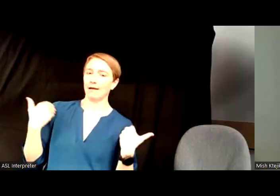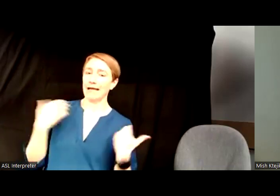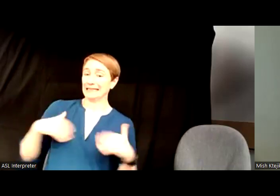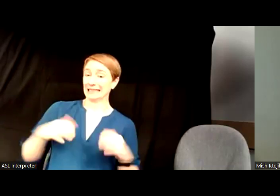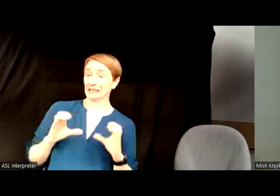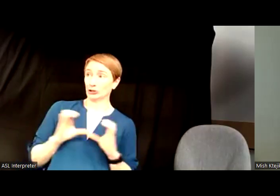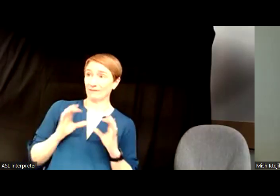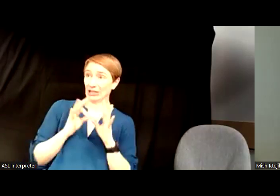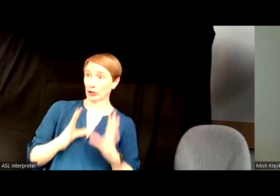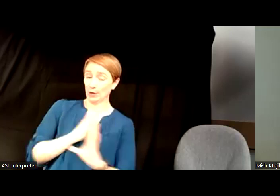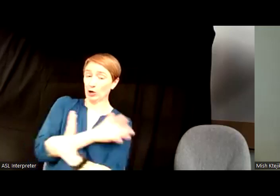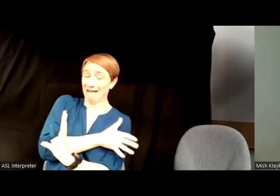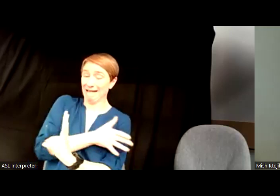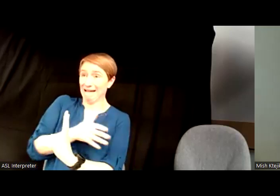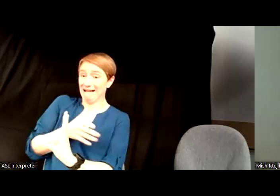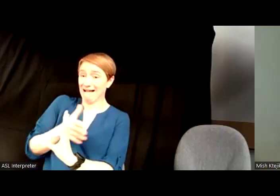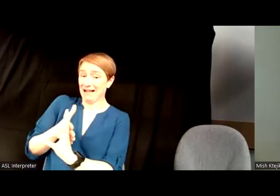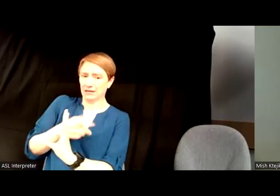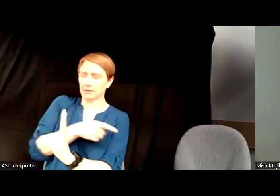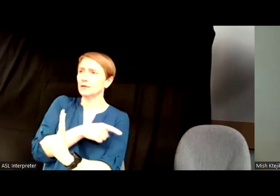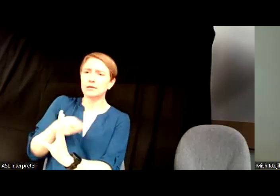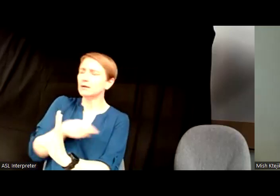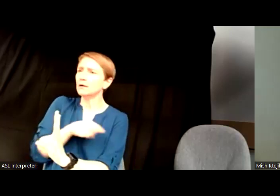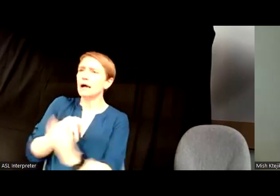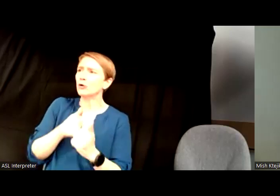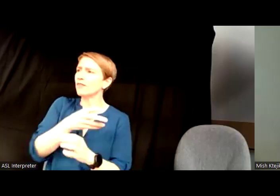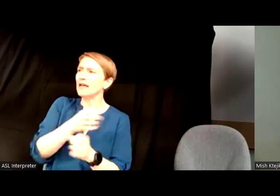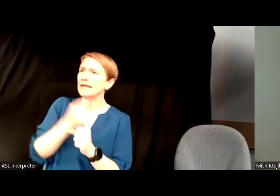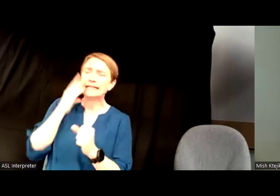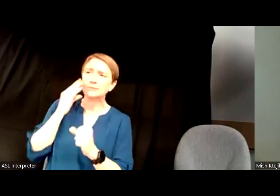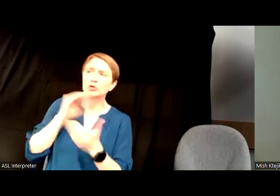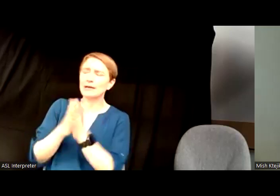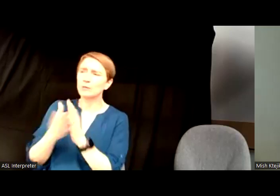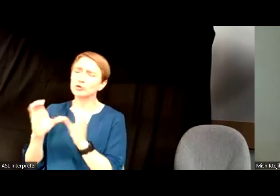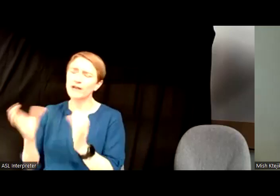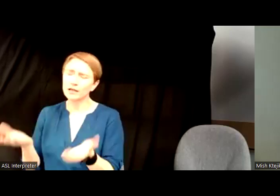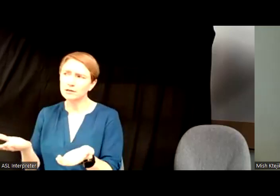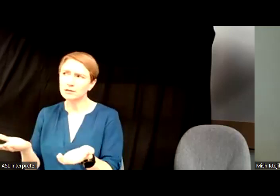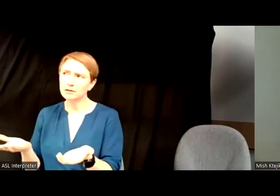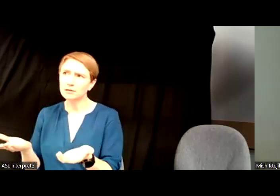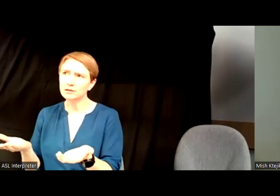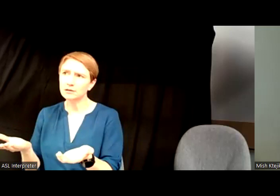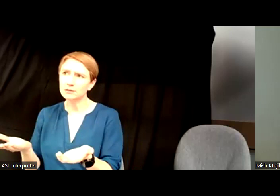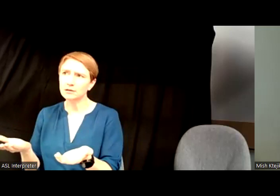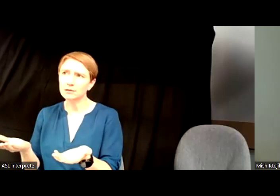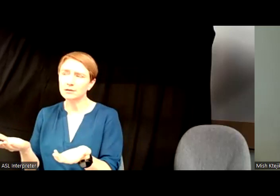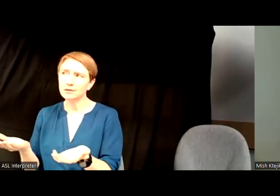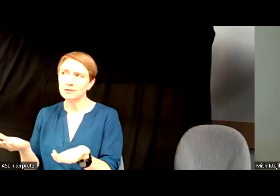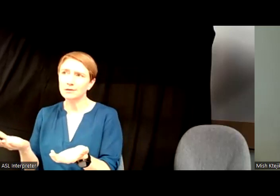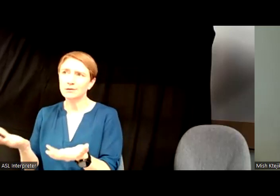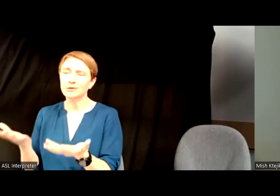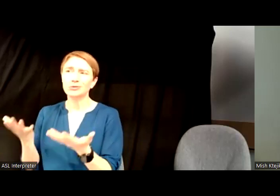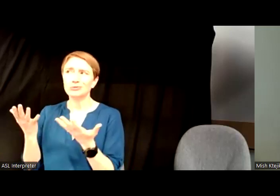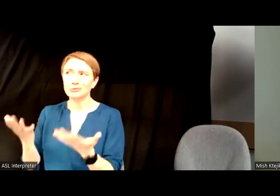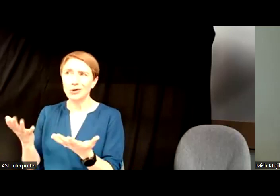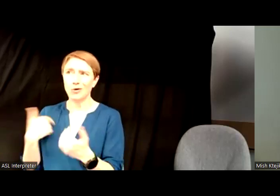uncertified interpreters to be able to get experience to become certified. And so